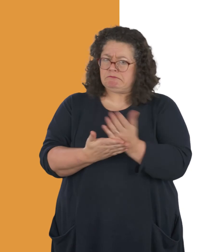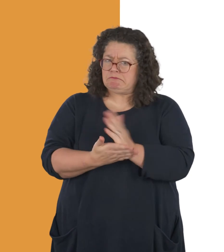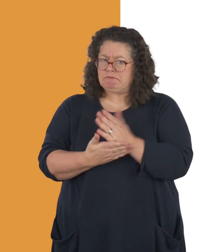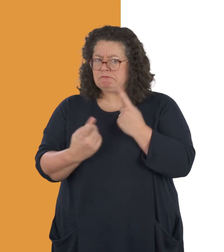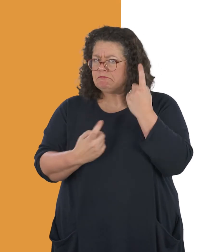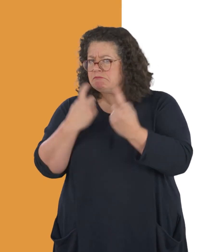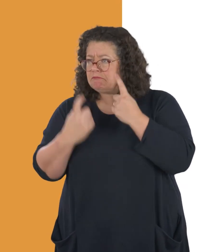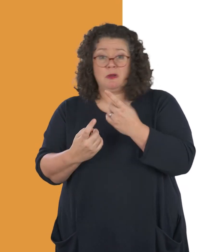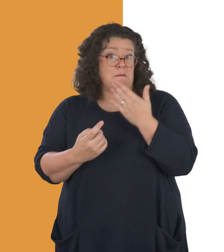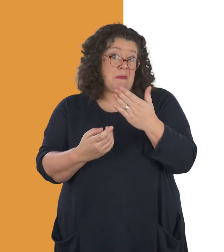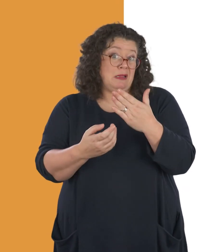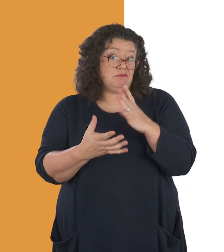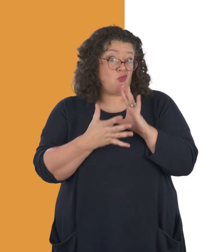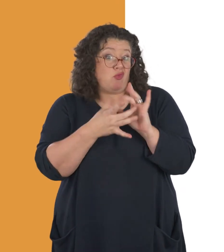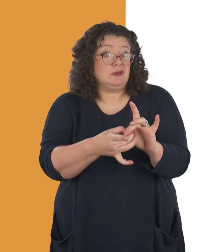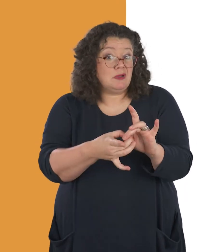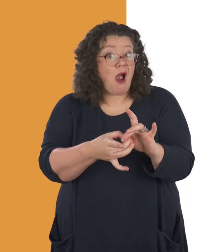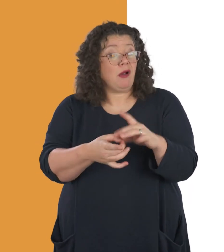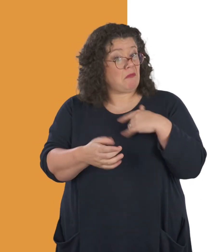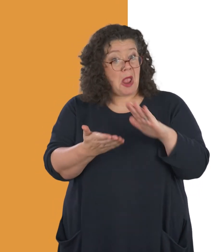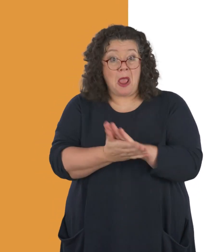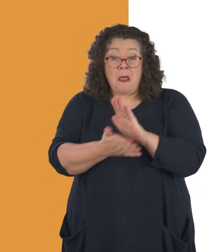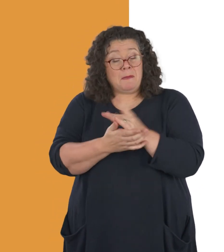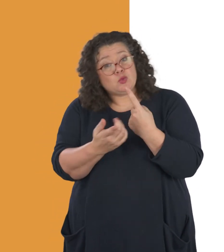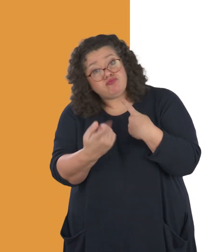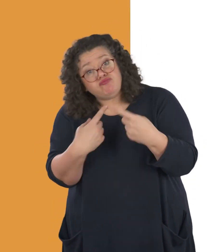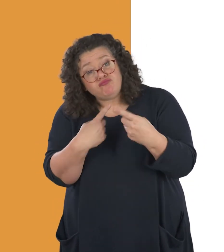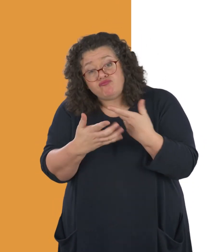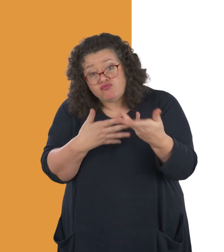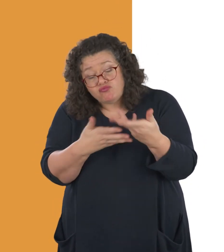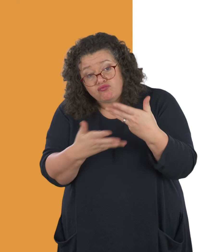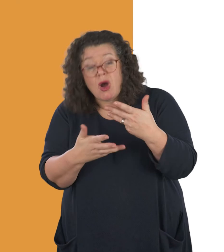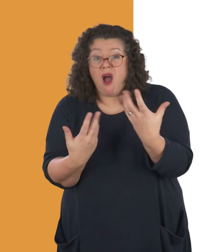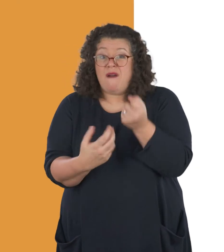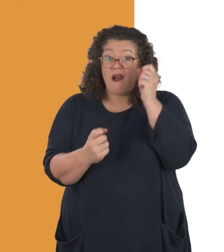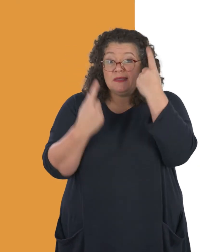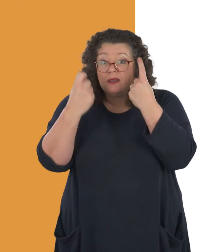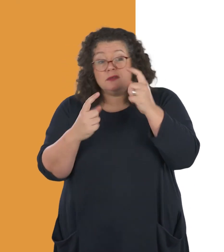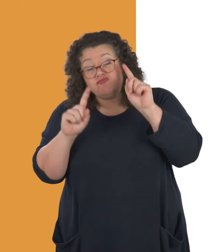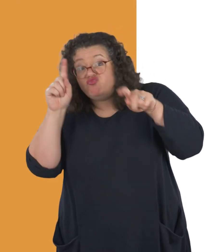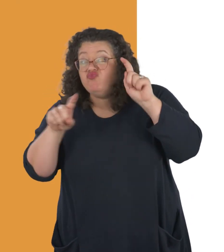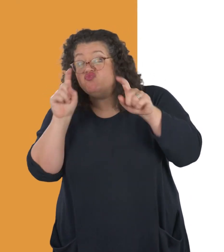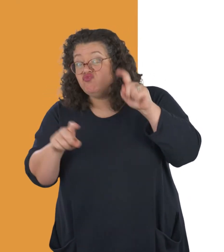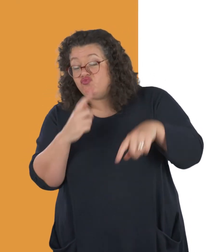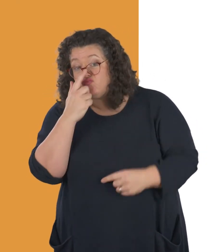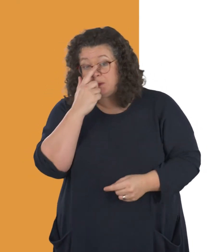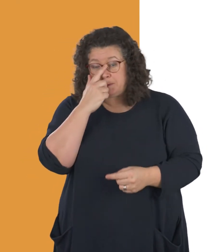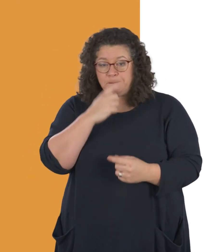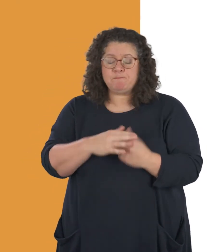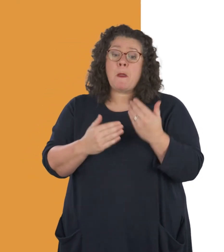If you are uncertain about this, please contact us and we will be happy to discuss and make suggestions. The more detailed information